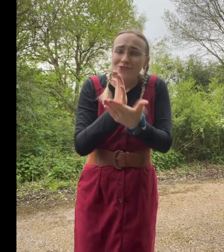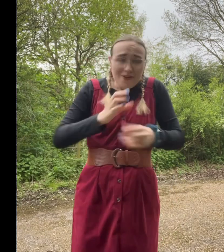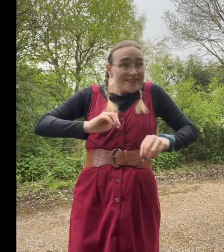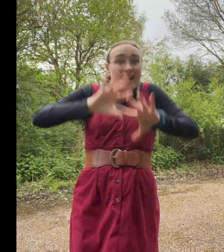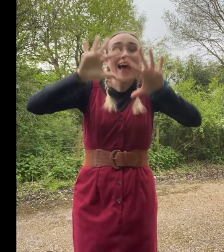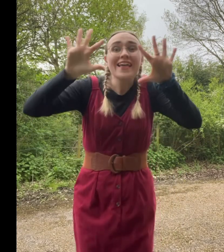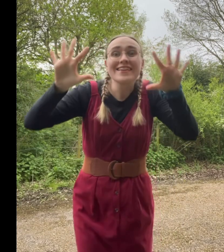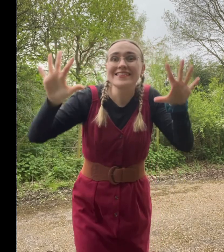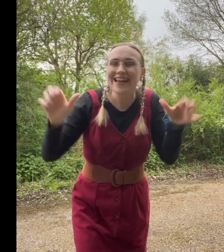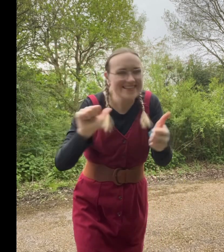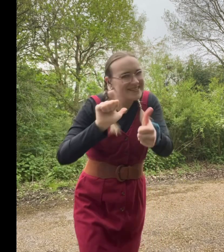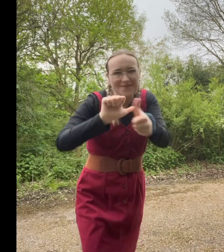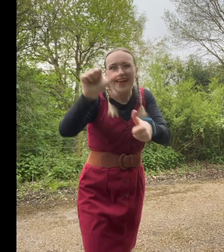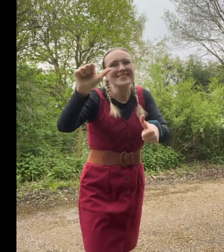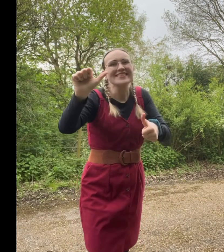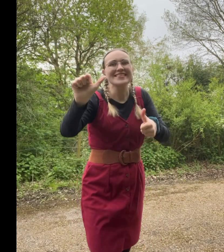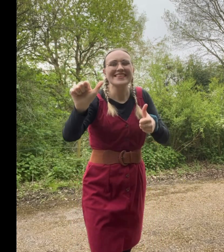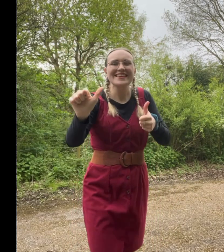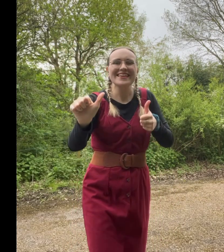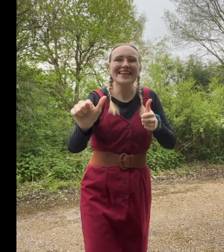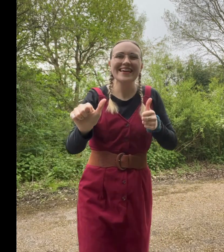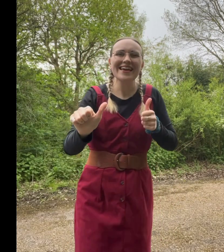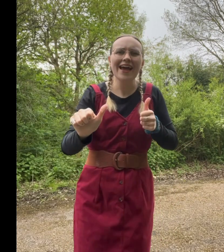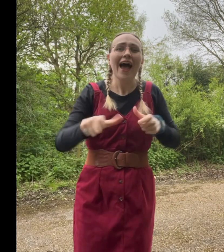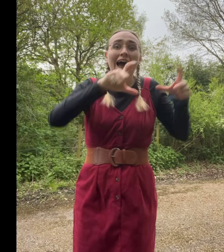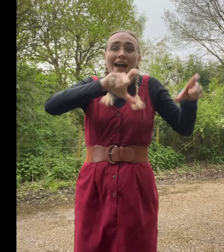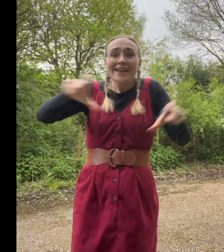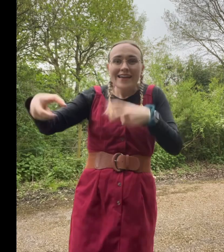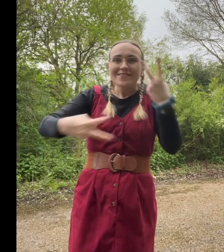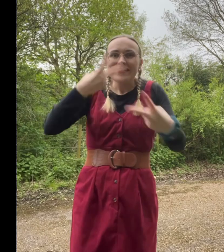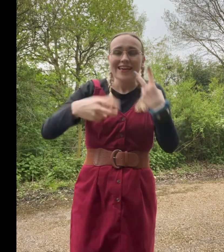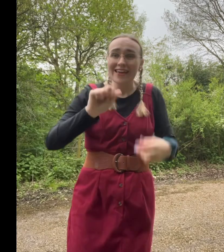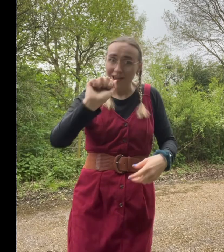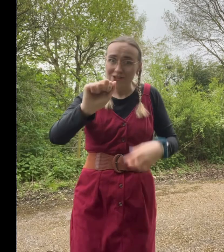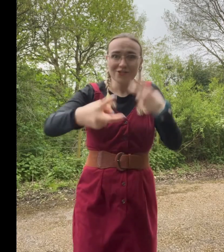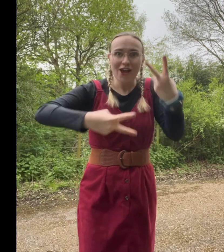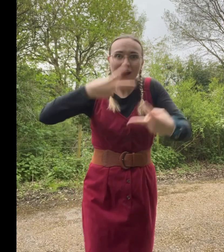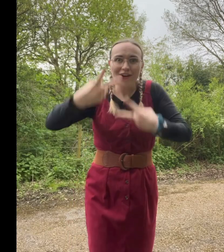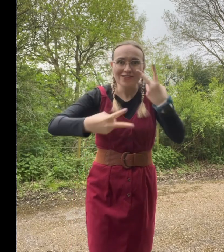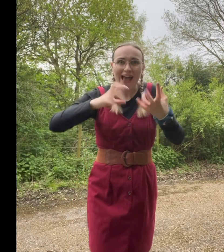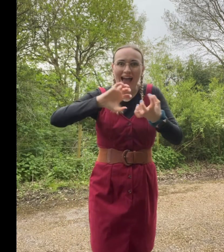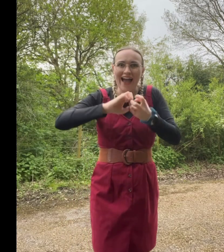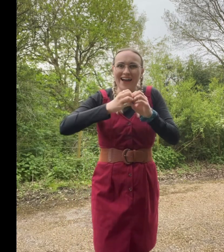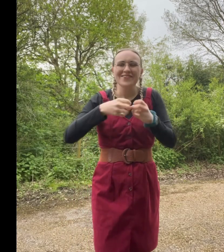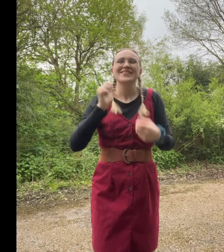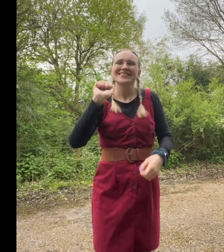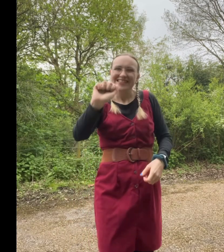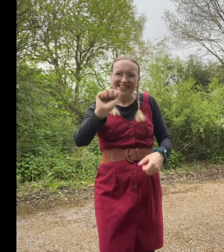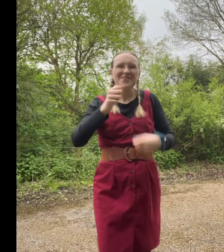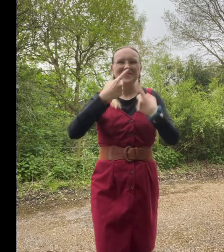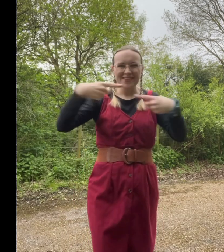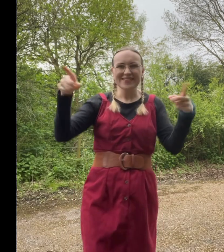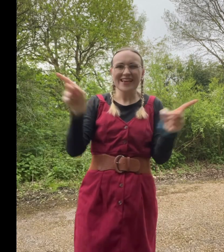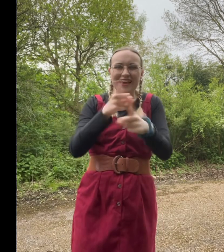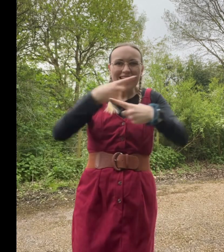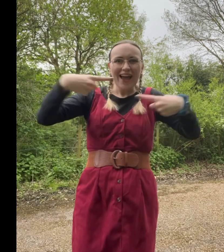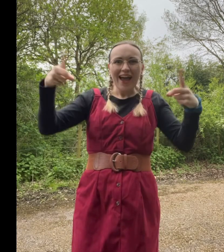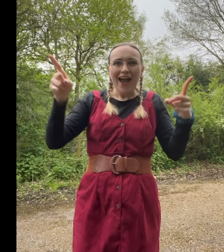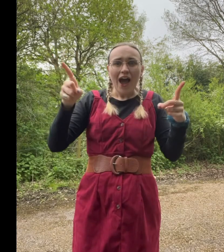its best. Keep singing your songs and creating your music. Harmonies